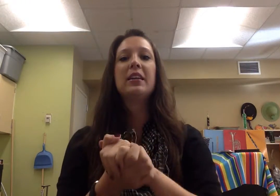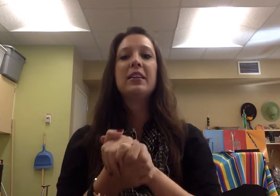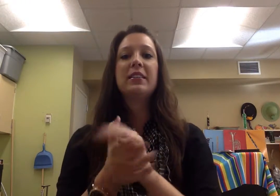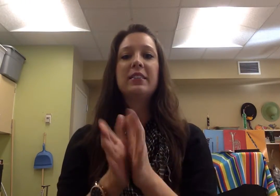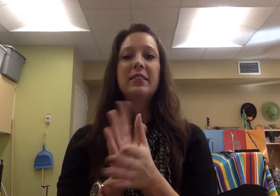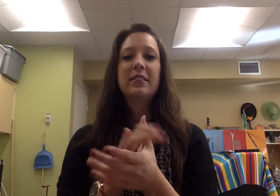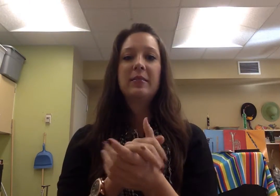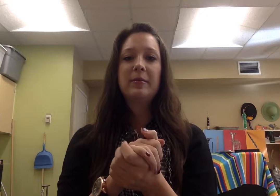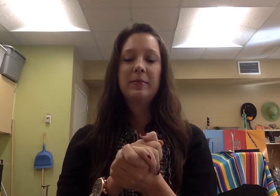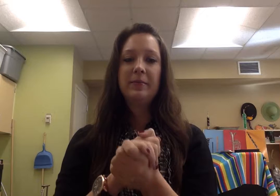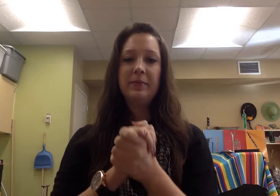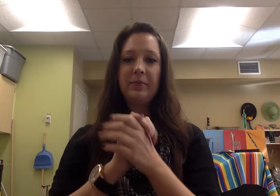peace.